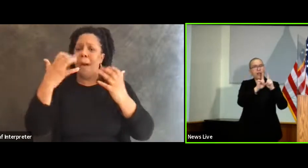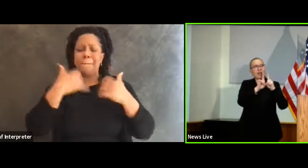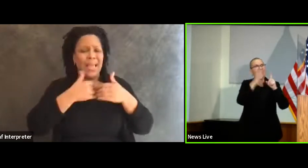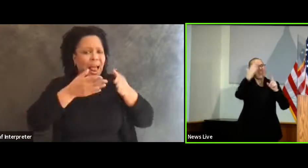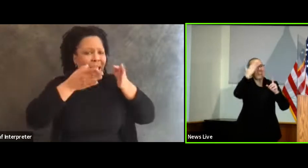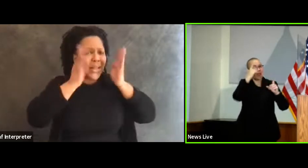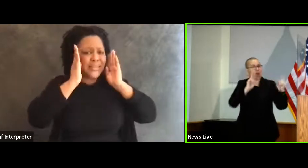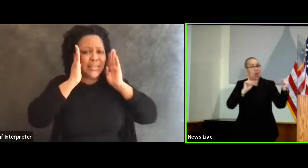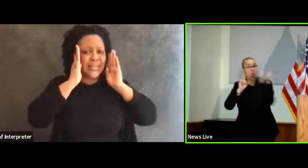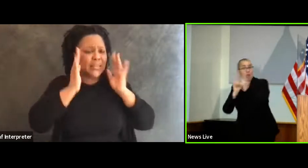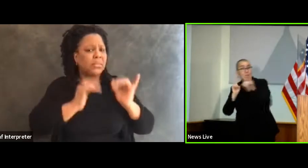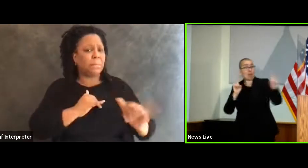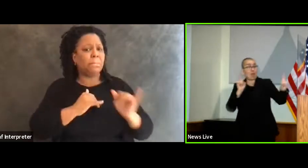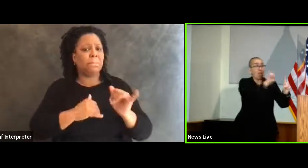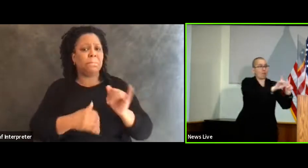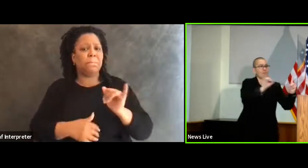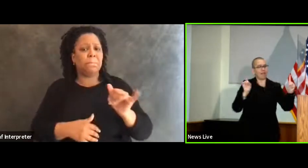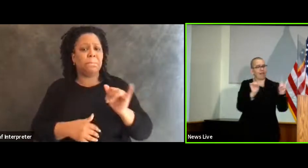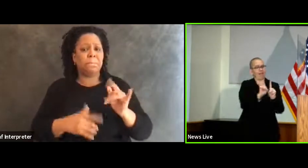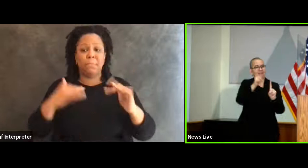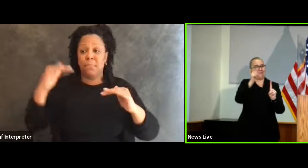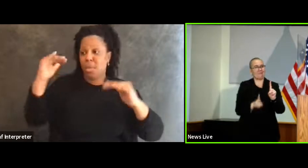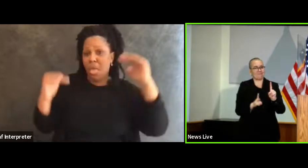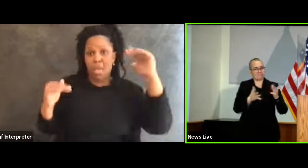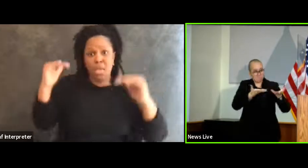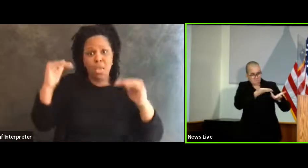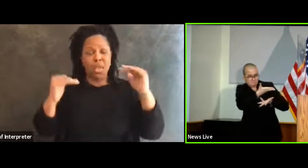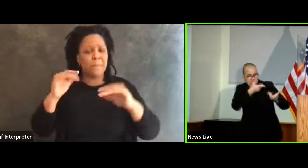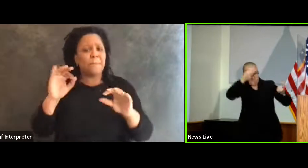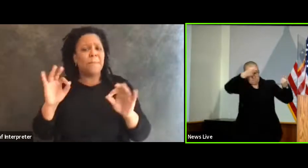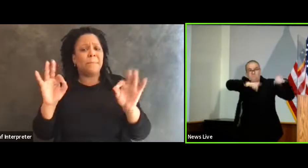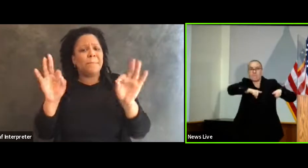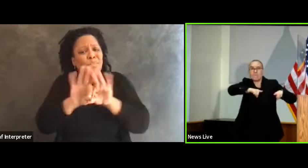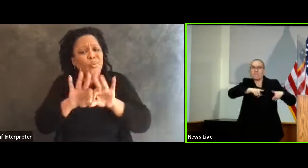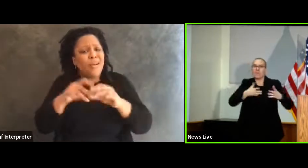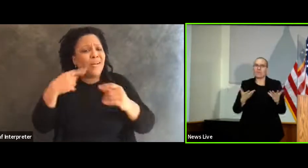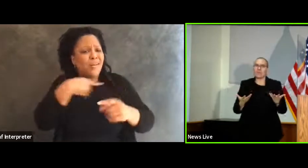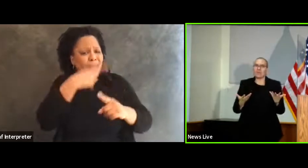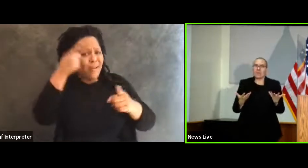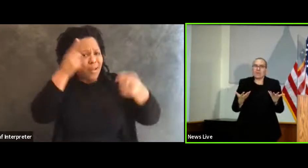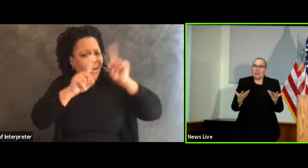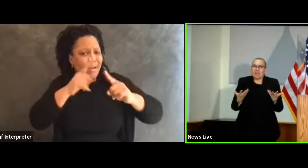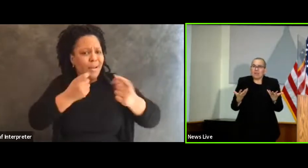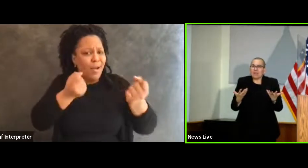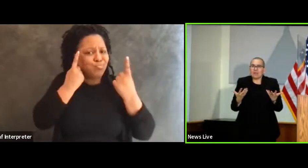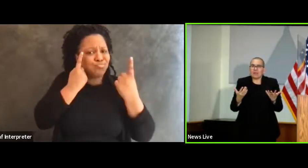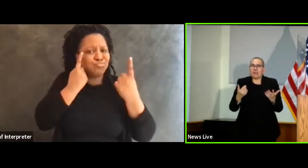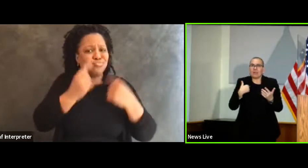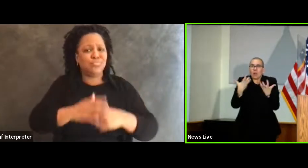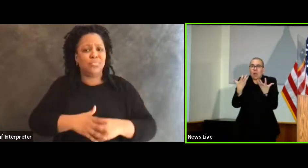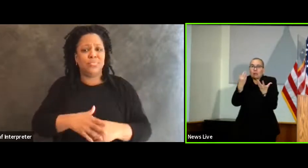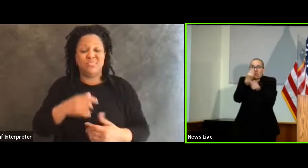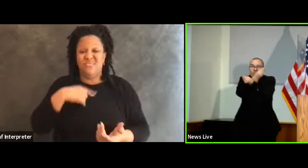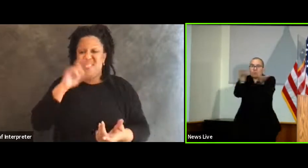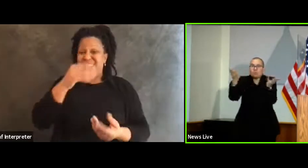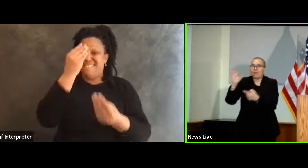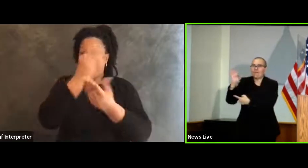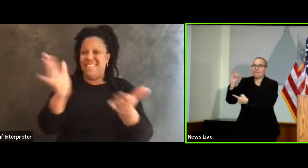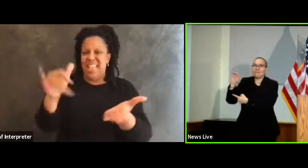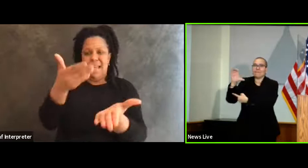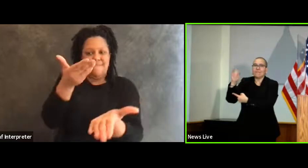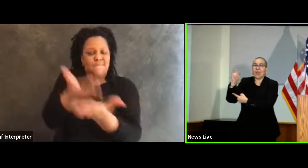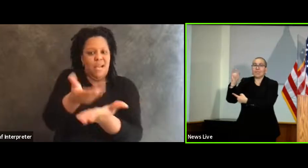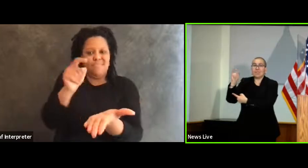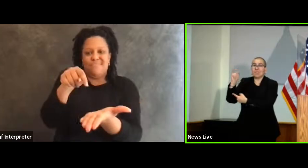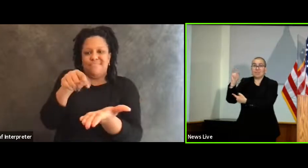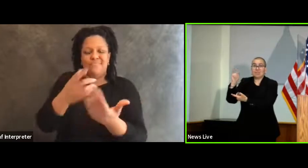So I think, again, trying not to, but I have to call it where it is. The facts are the facts. It's not belief. We